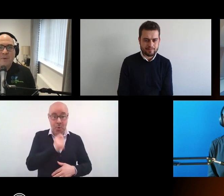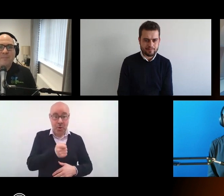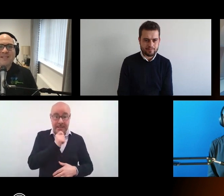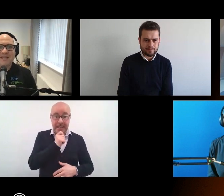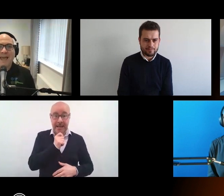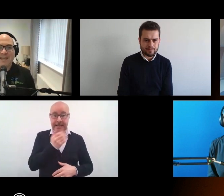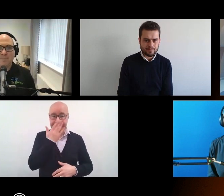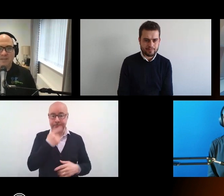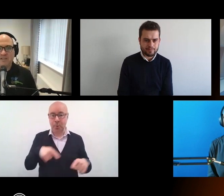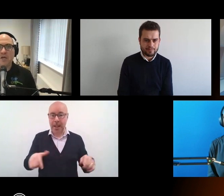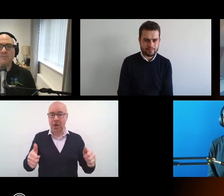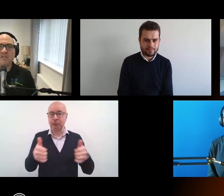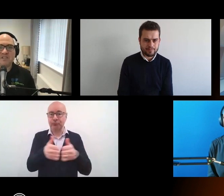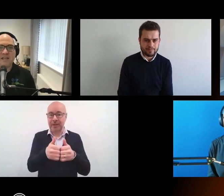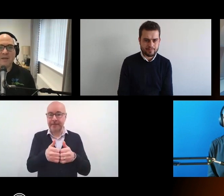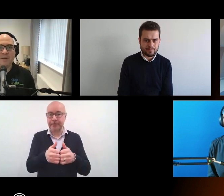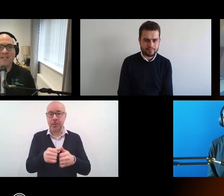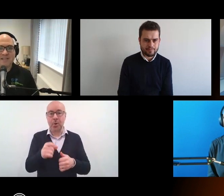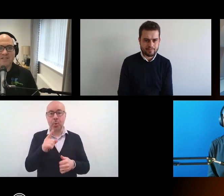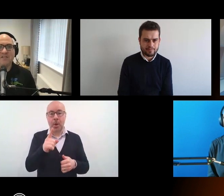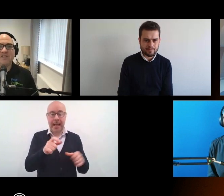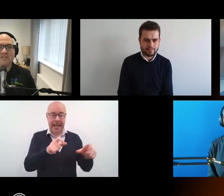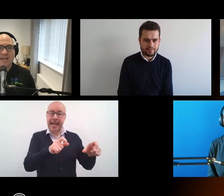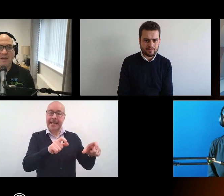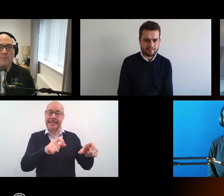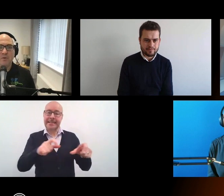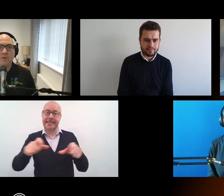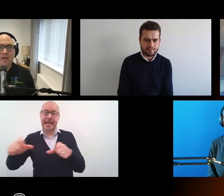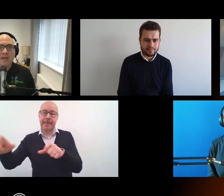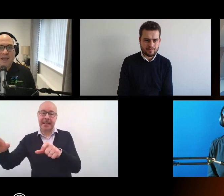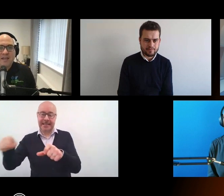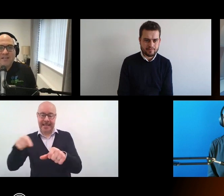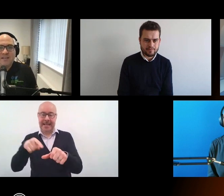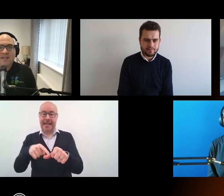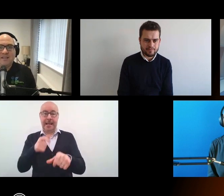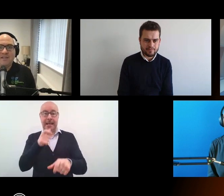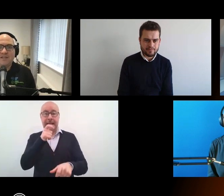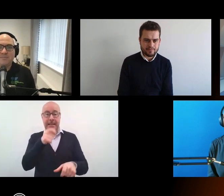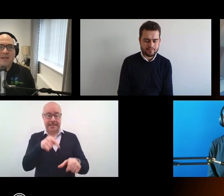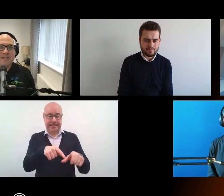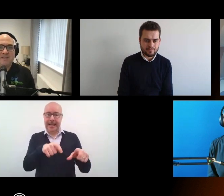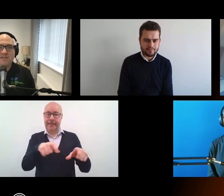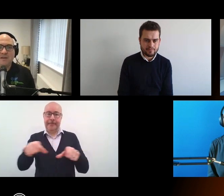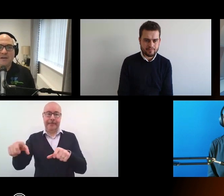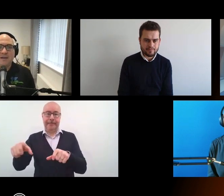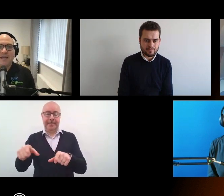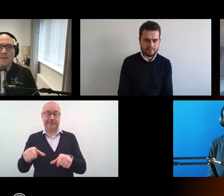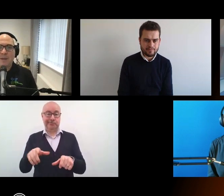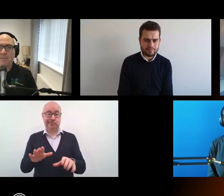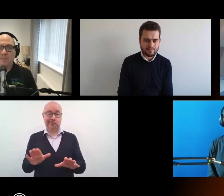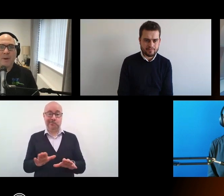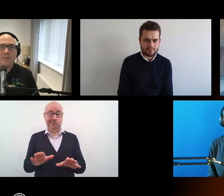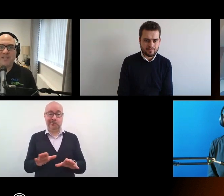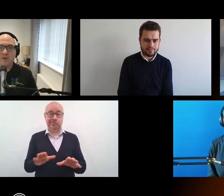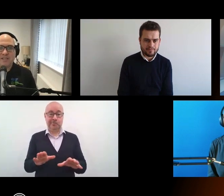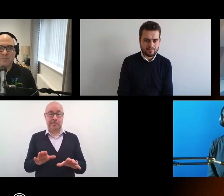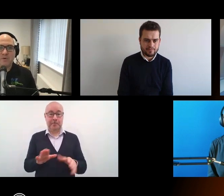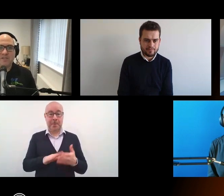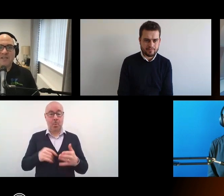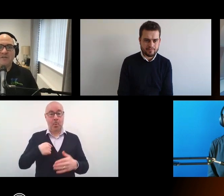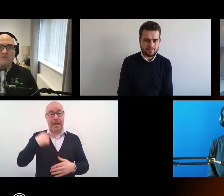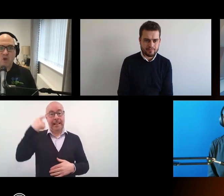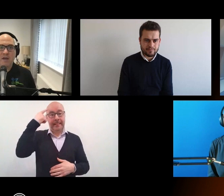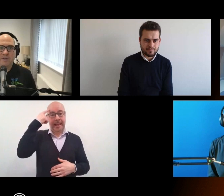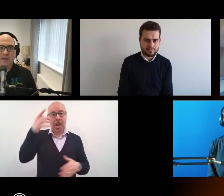we have been misled by the term sustainability and sustainable into thinking that this means getting people on public